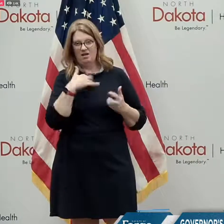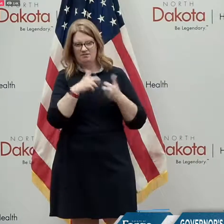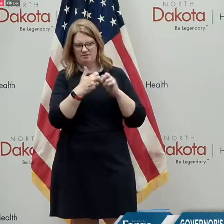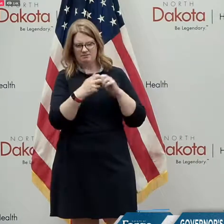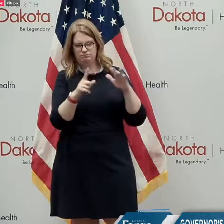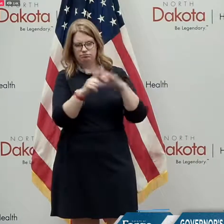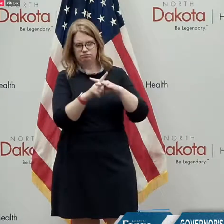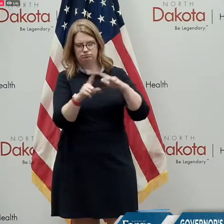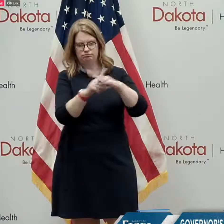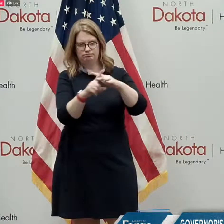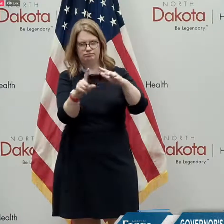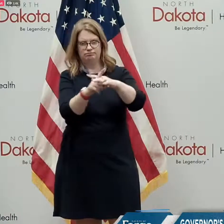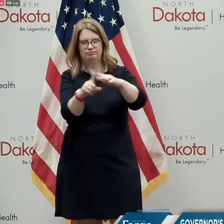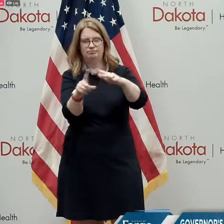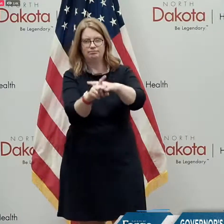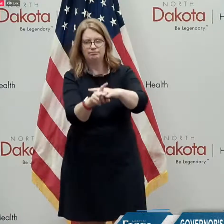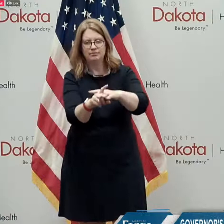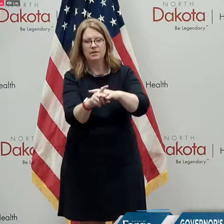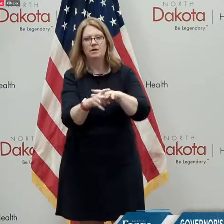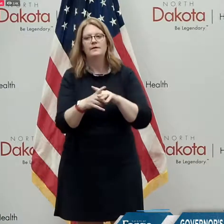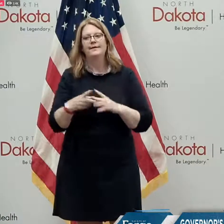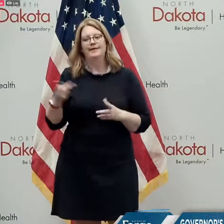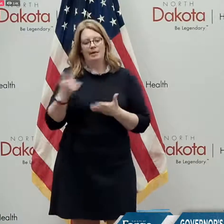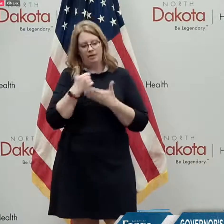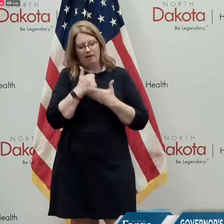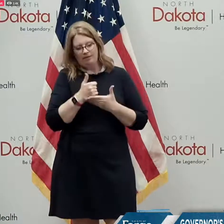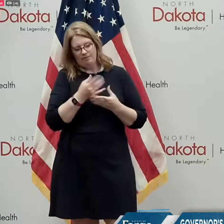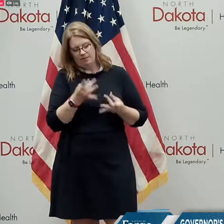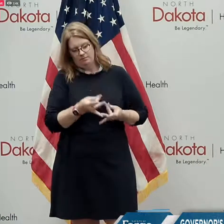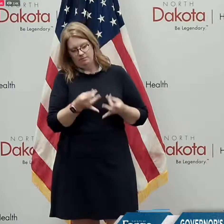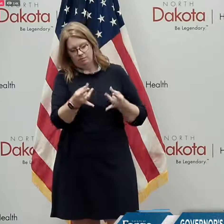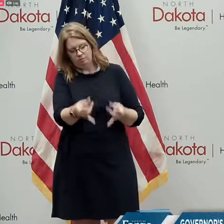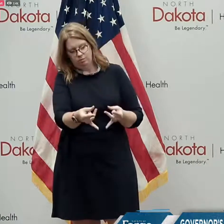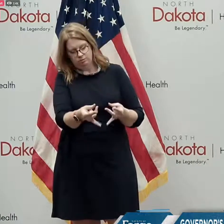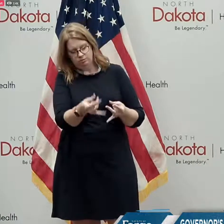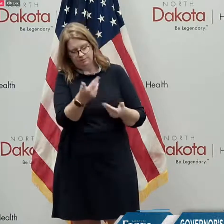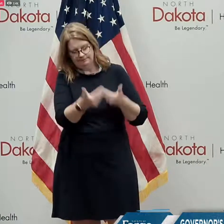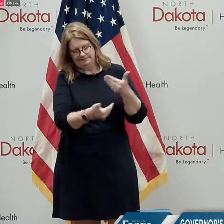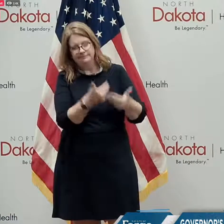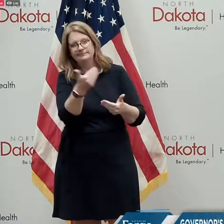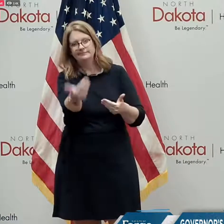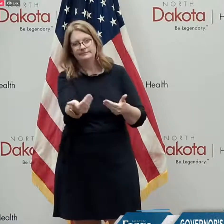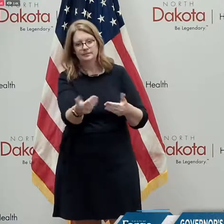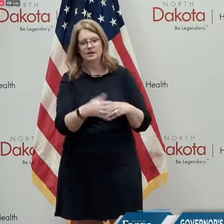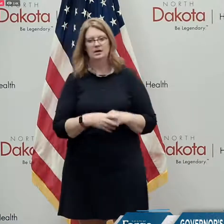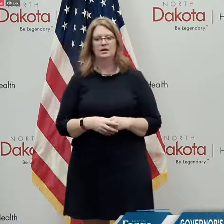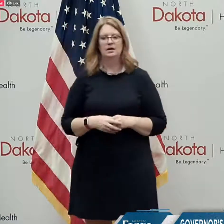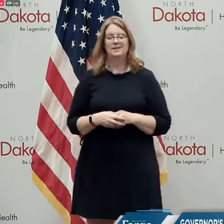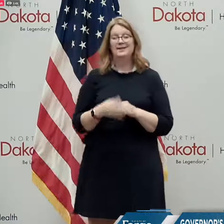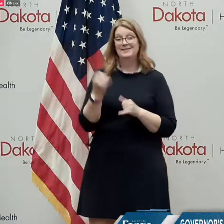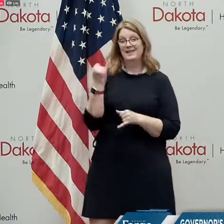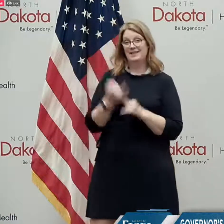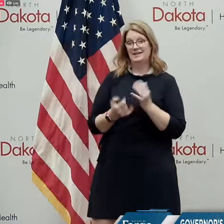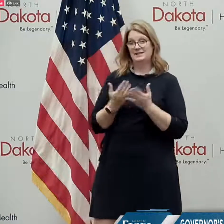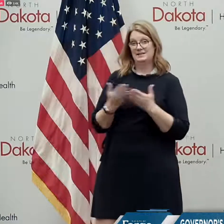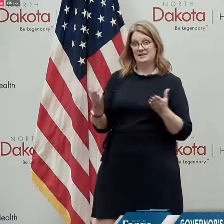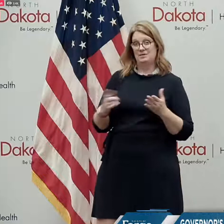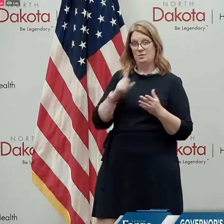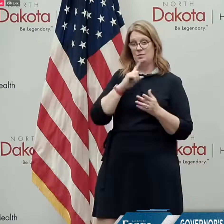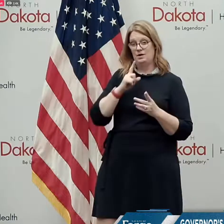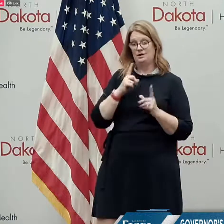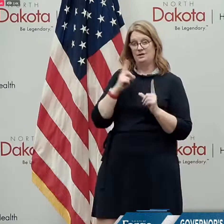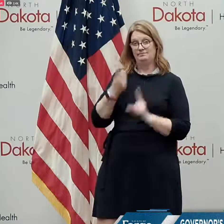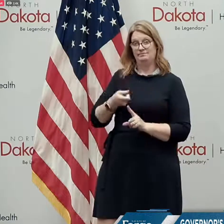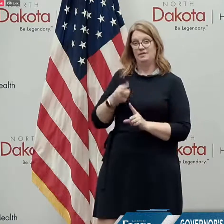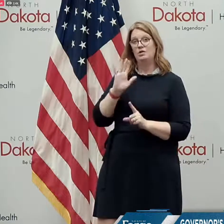year. As we work to finalize the playbook, the remaining item we are finalizing is ensuring that your